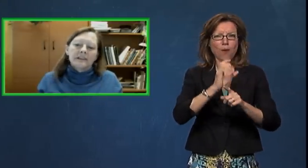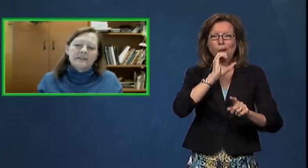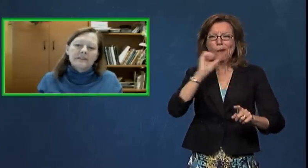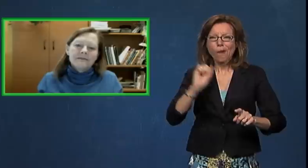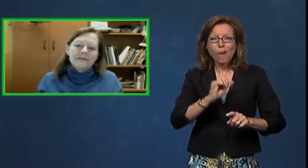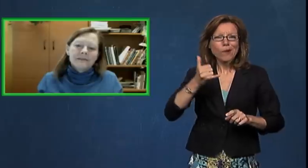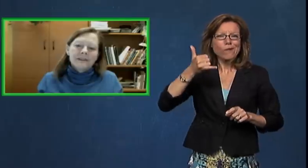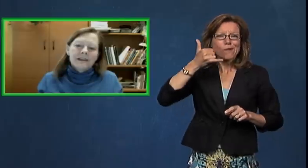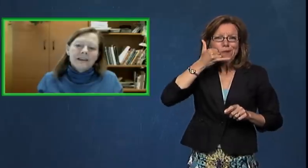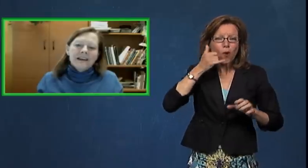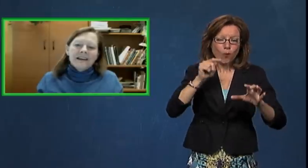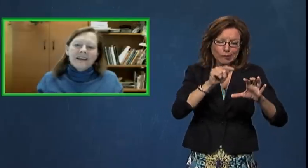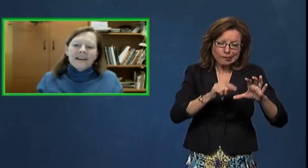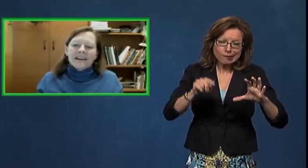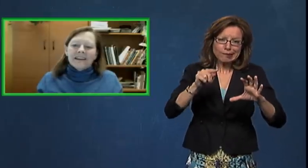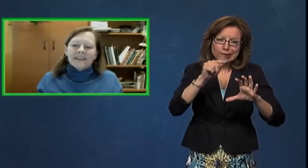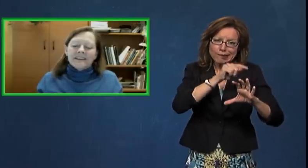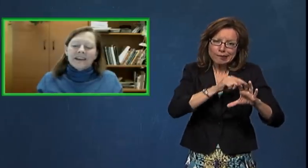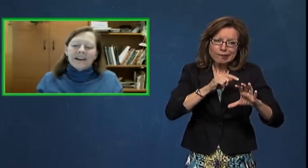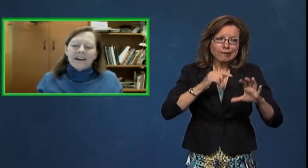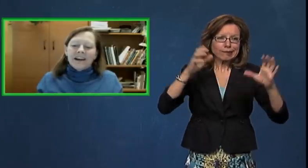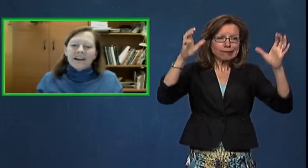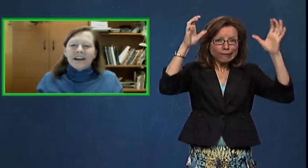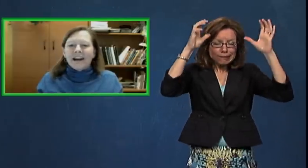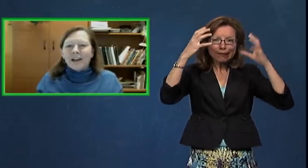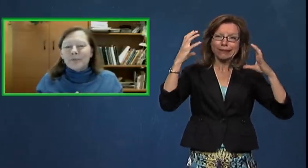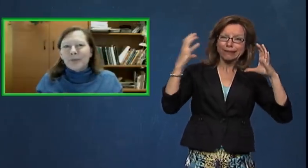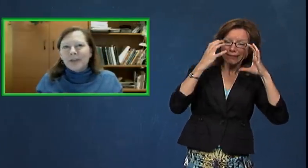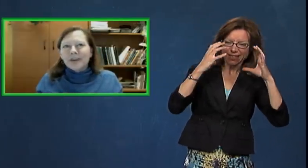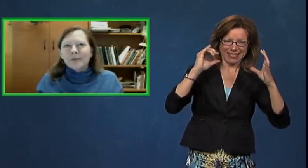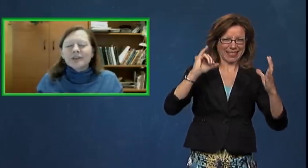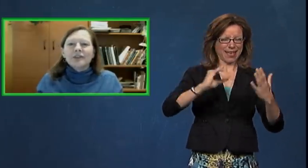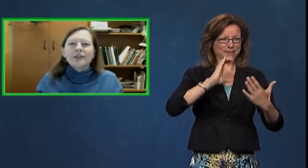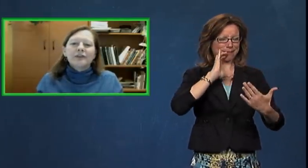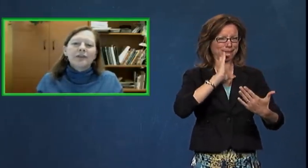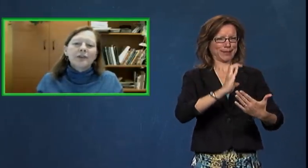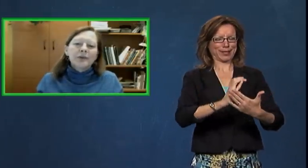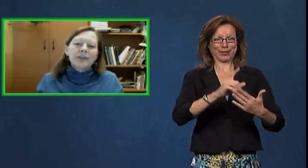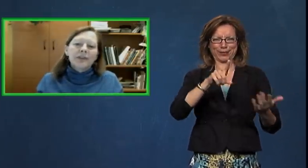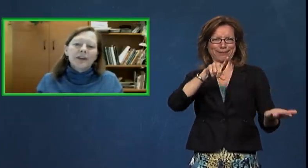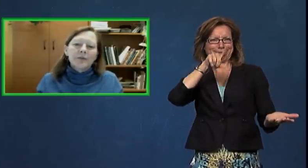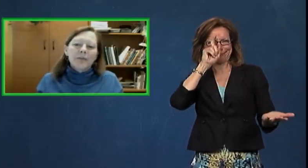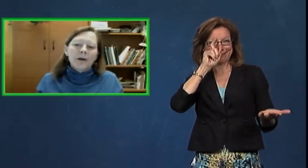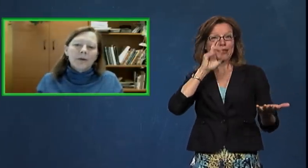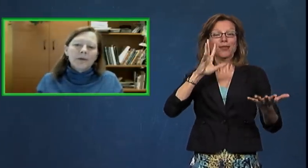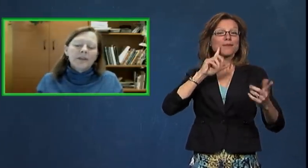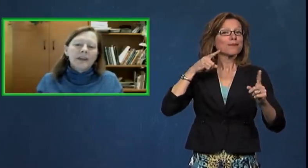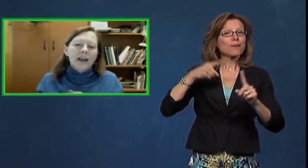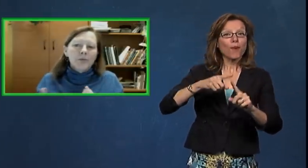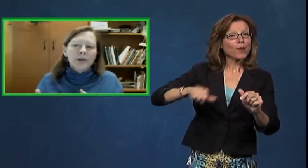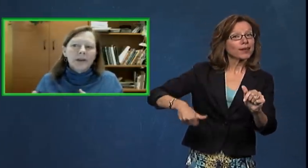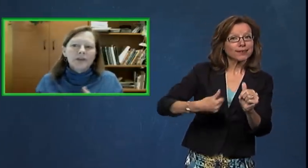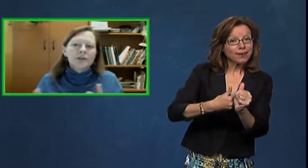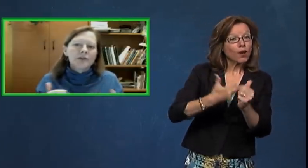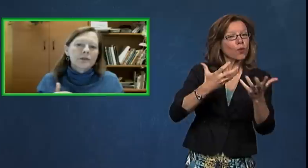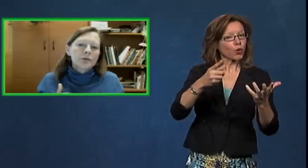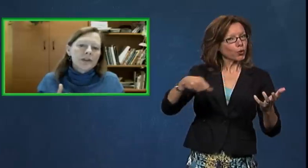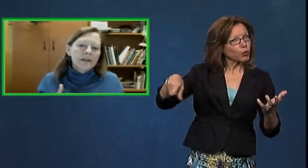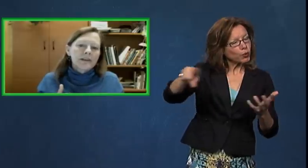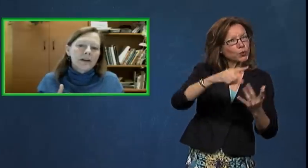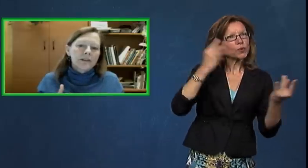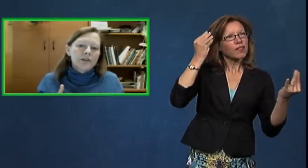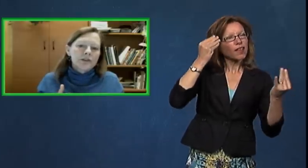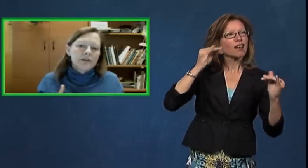their heads. And I had put the image in there for you to think about the application of